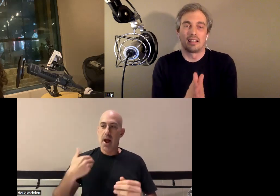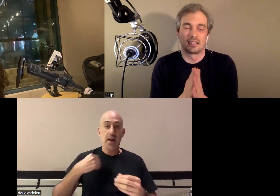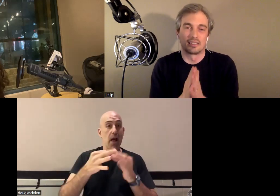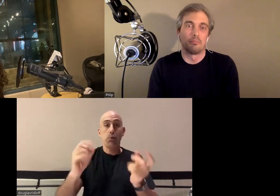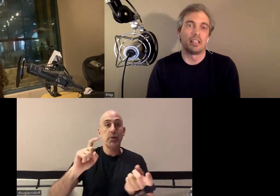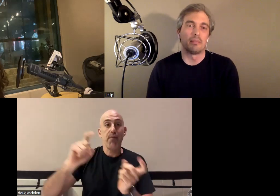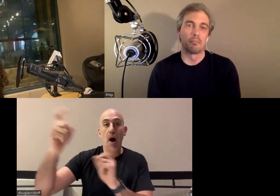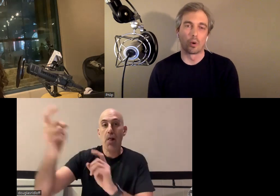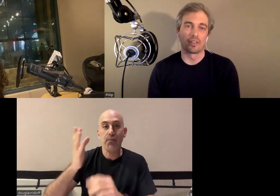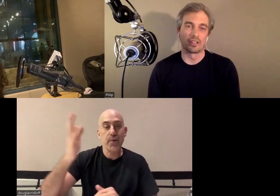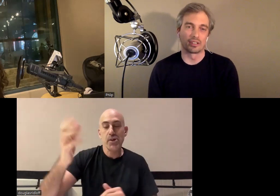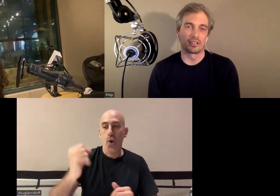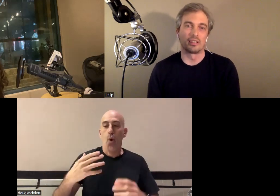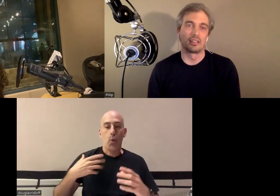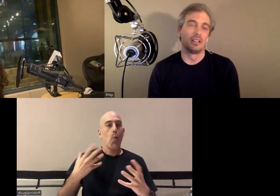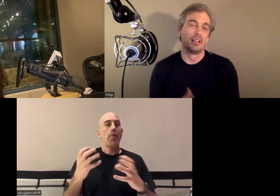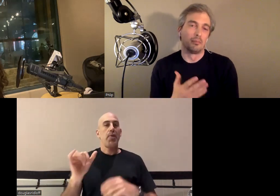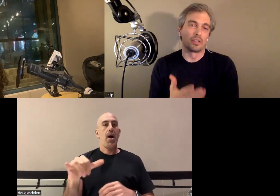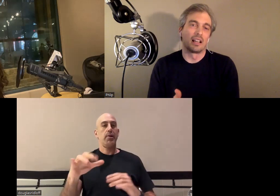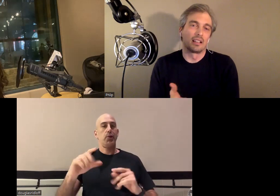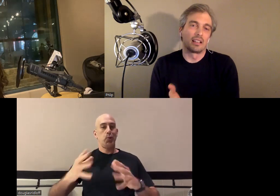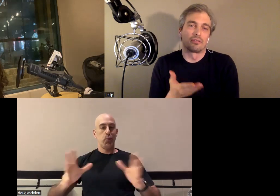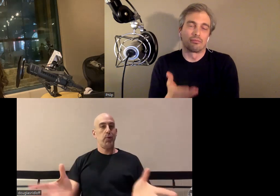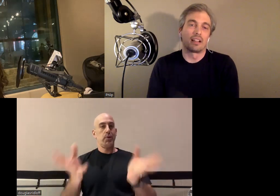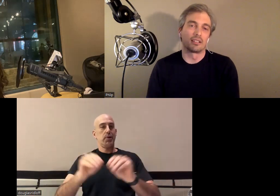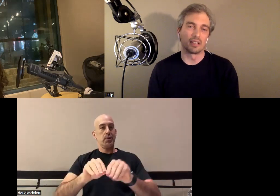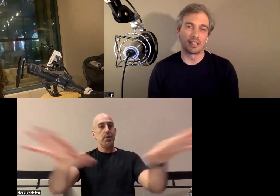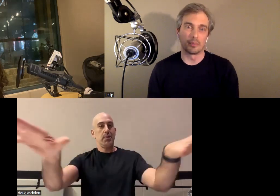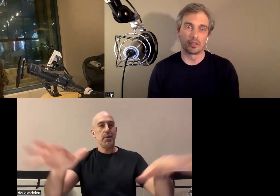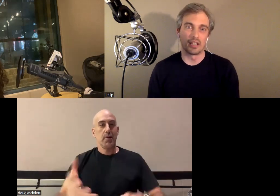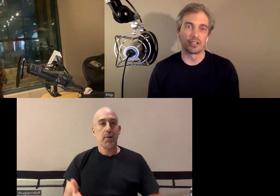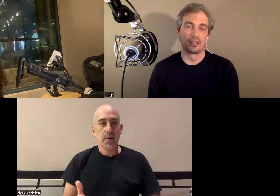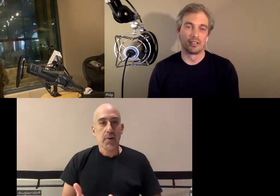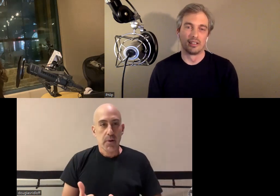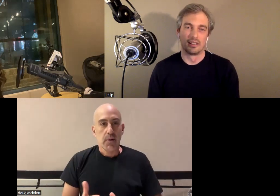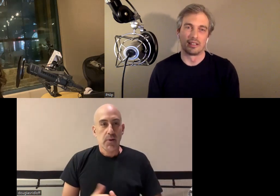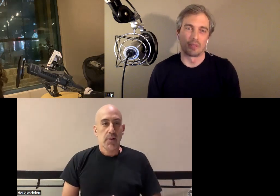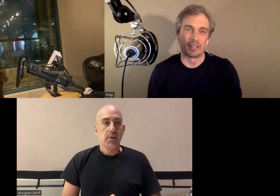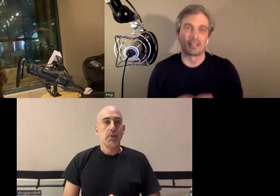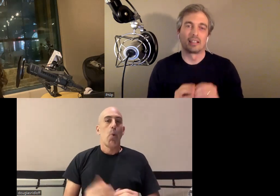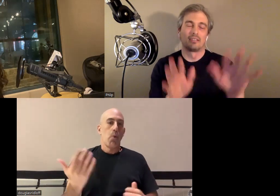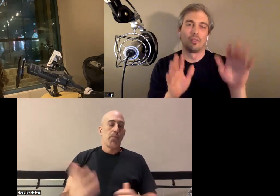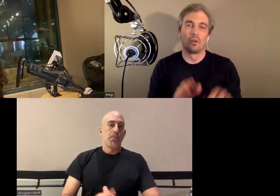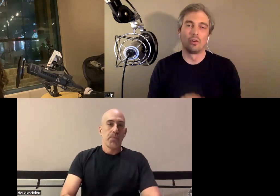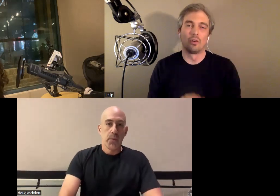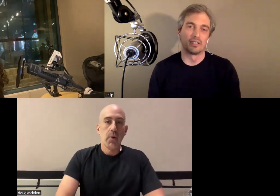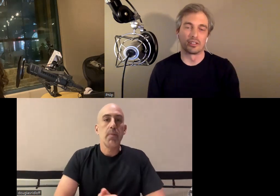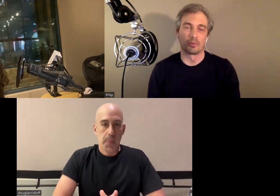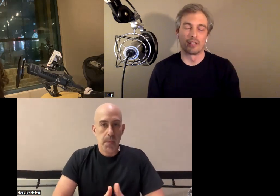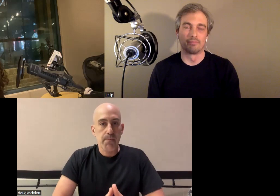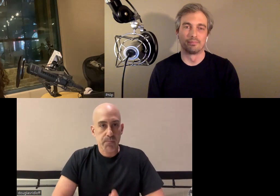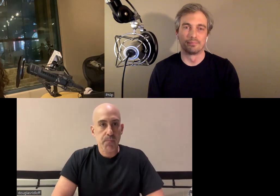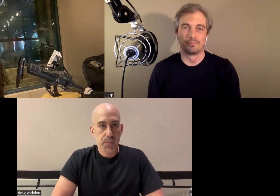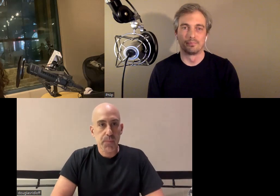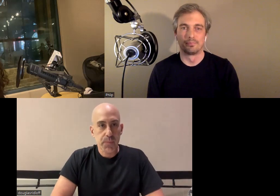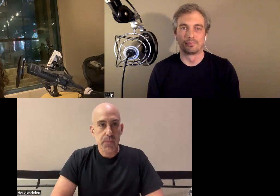need ASL to be more than just a modality of regular daily communication. And we need that whole message